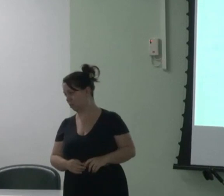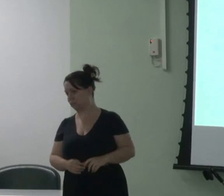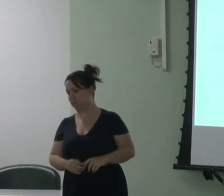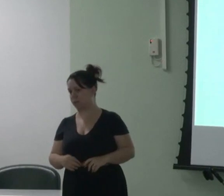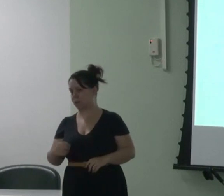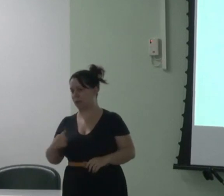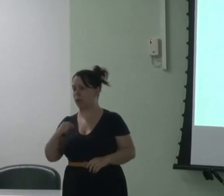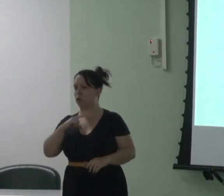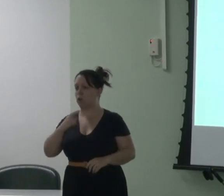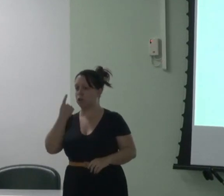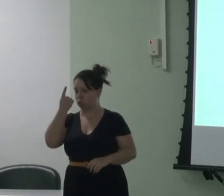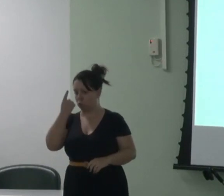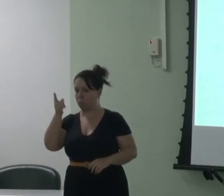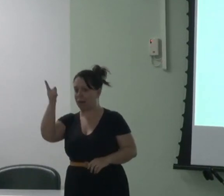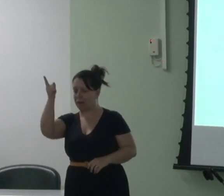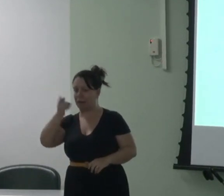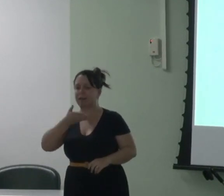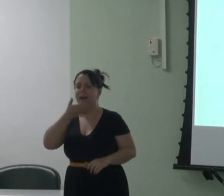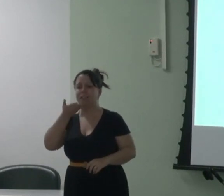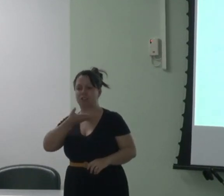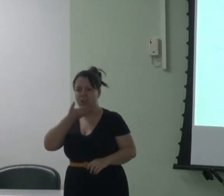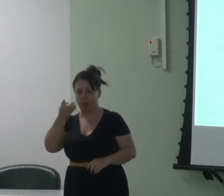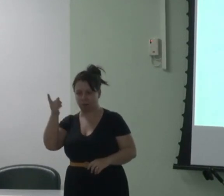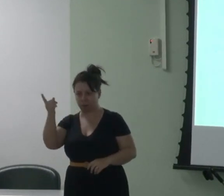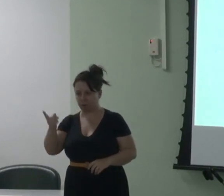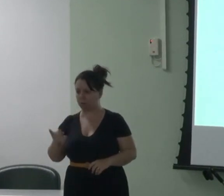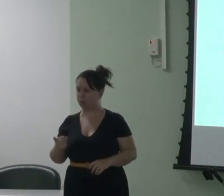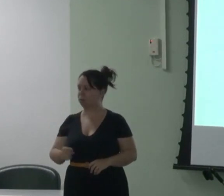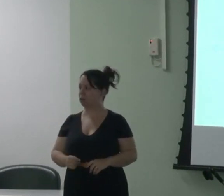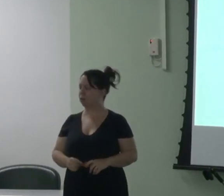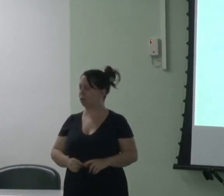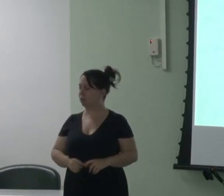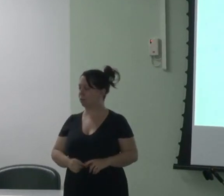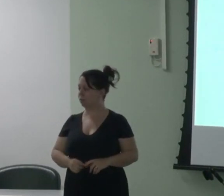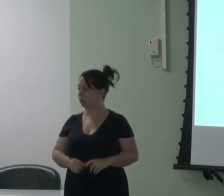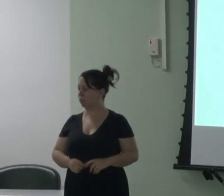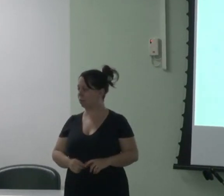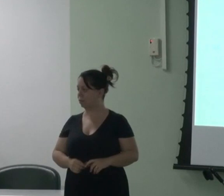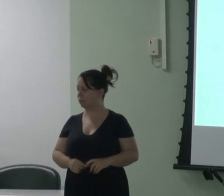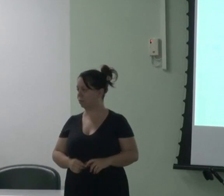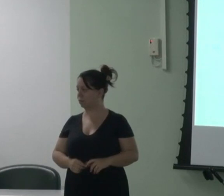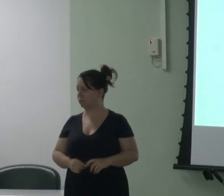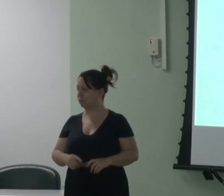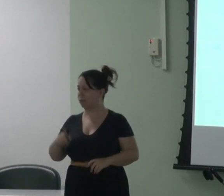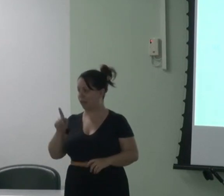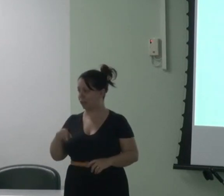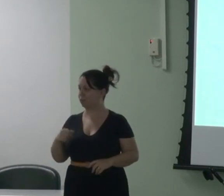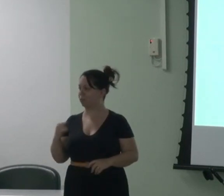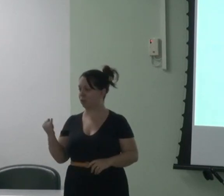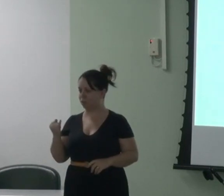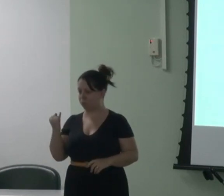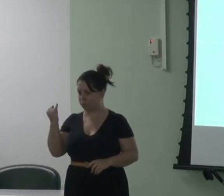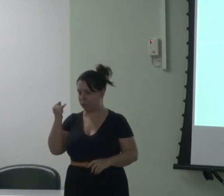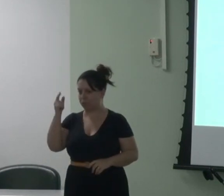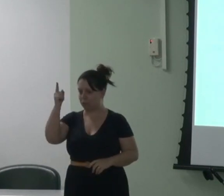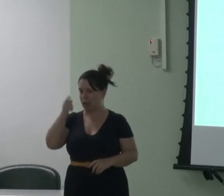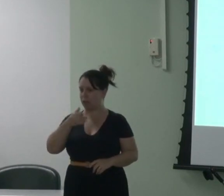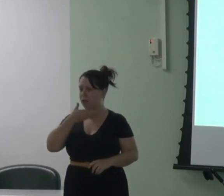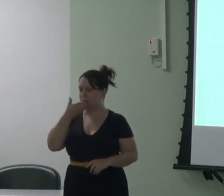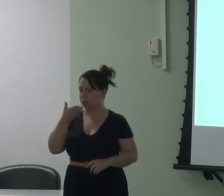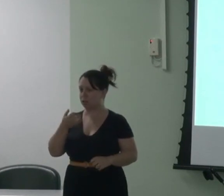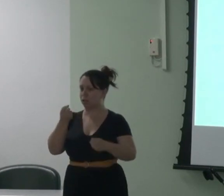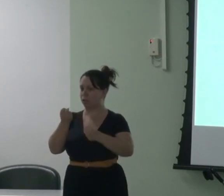Czech Republic, so an author who is very important in the Czech Republic on